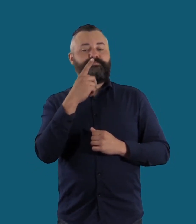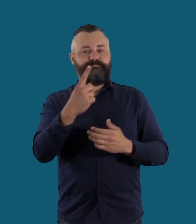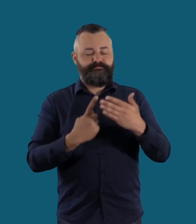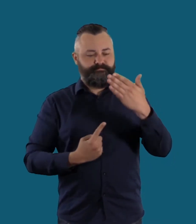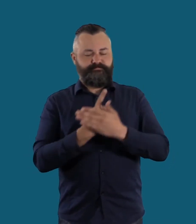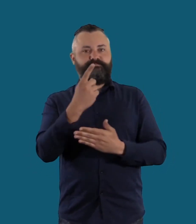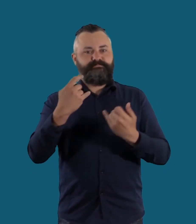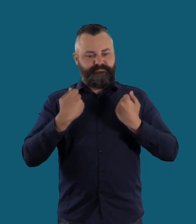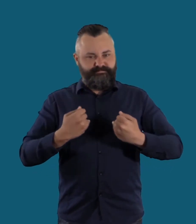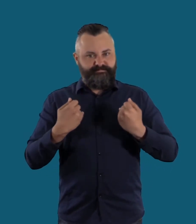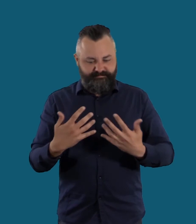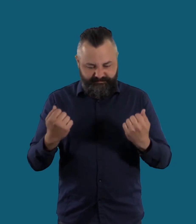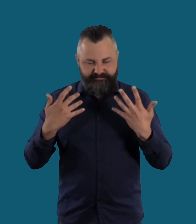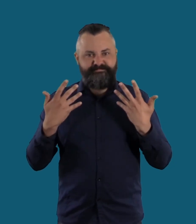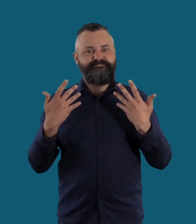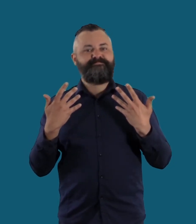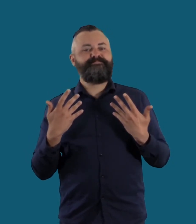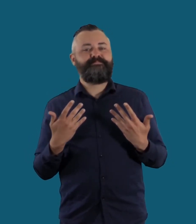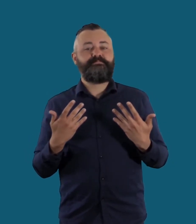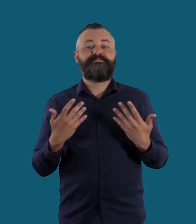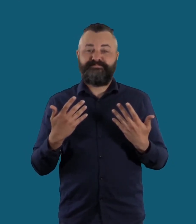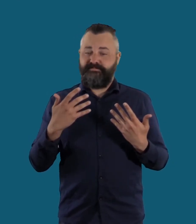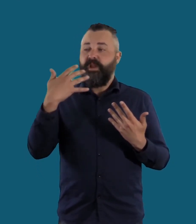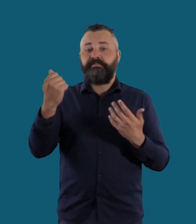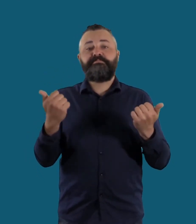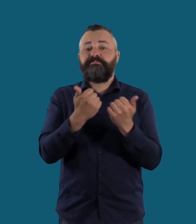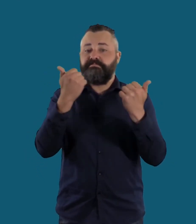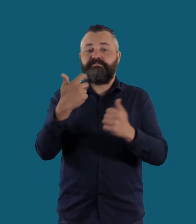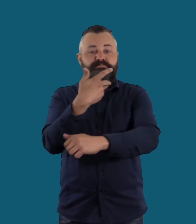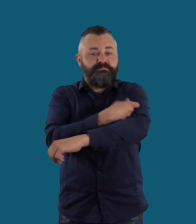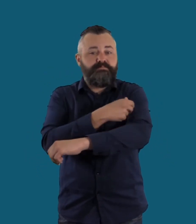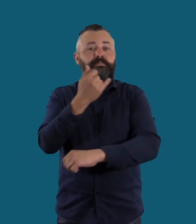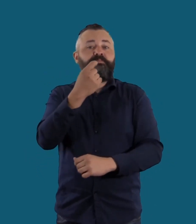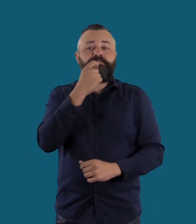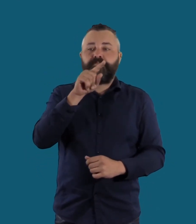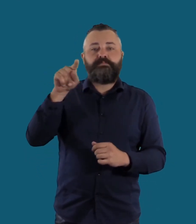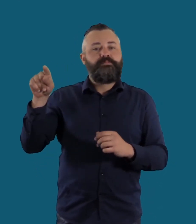If you happen to get the flu, there are vaccinations and antiviral drugs that can help you.